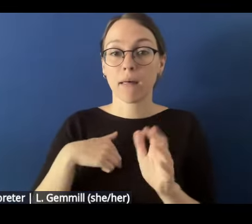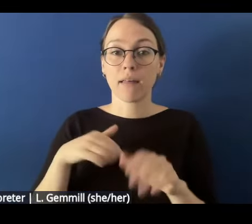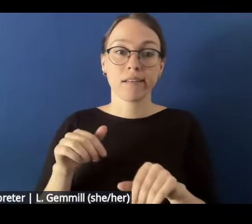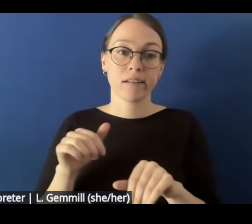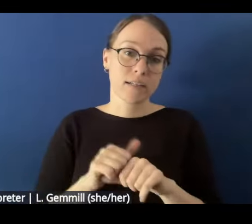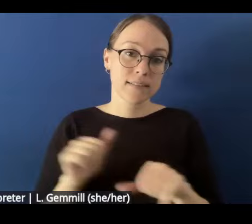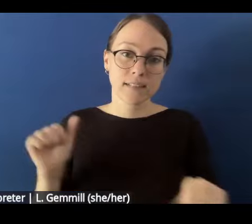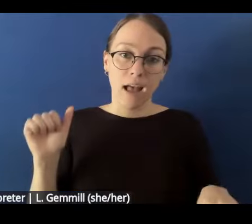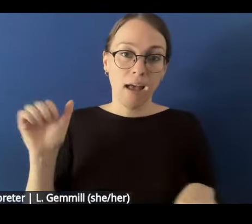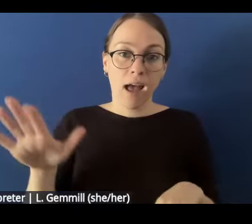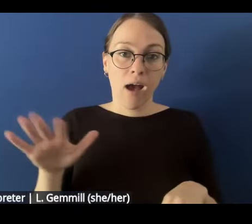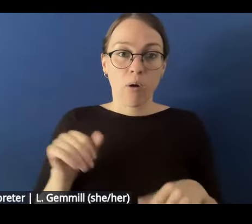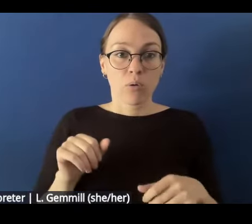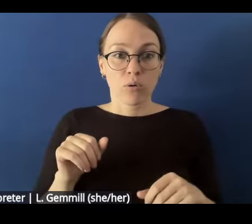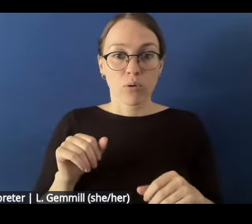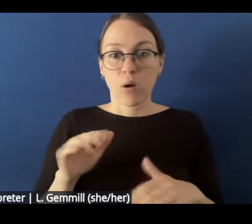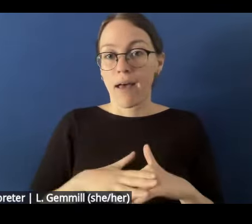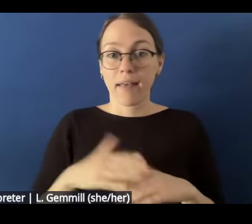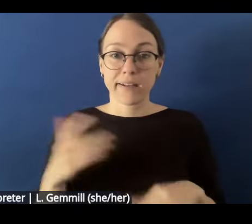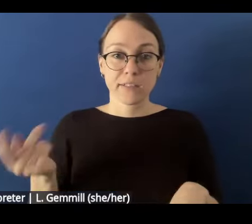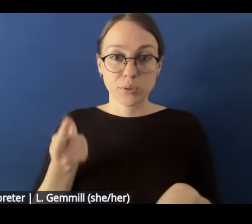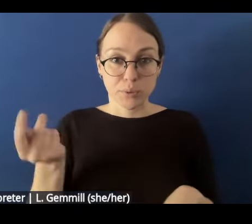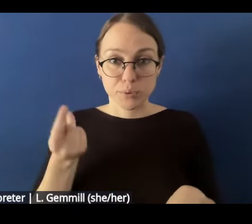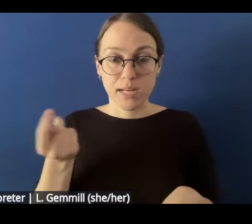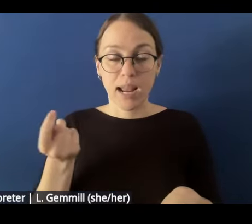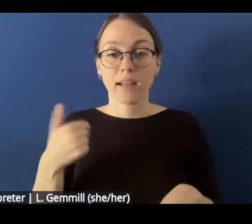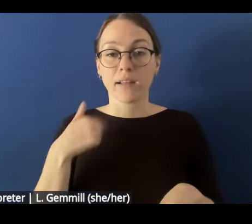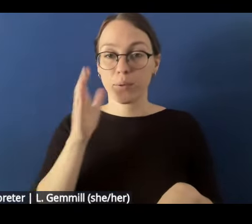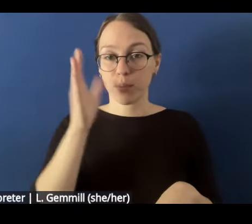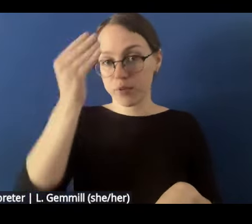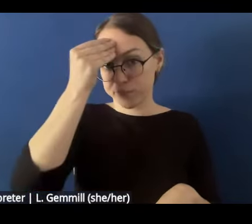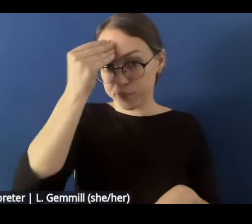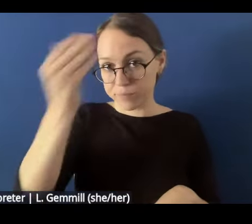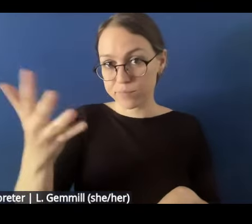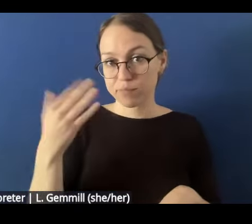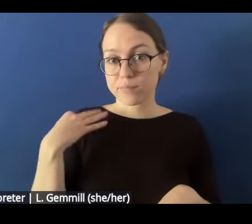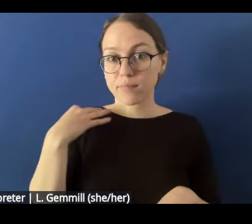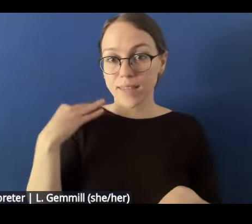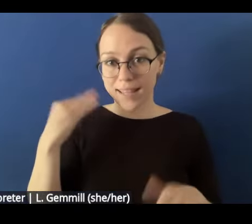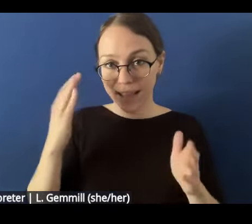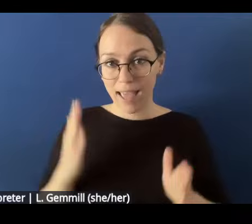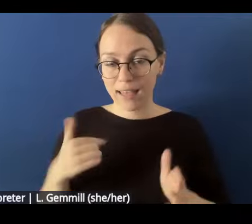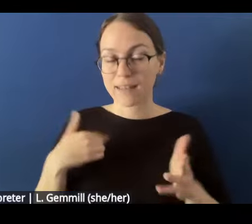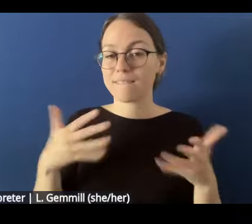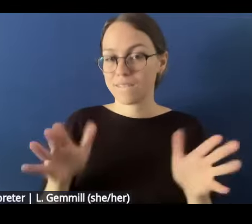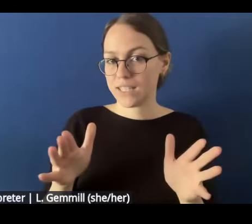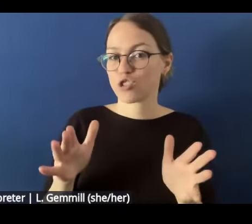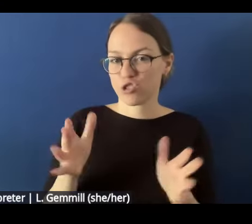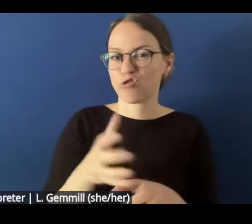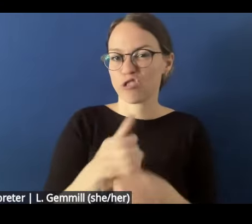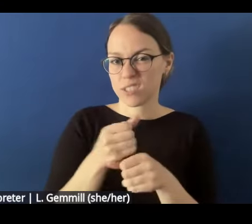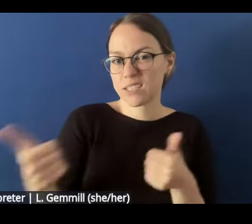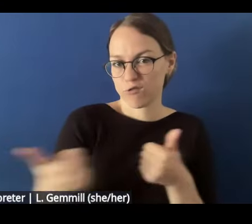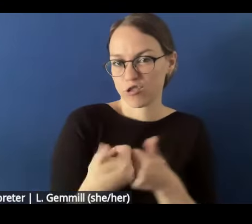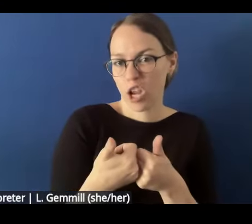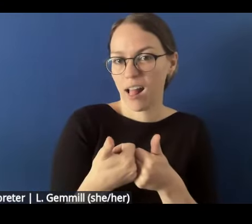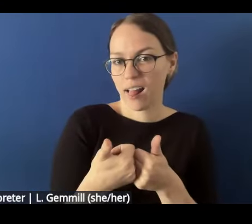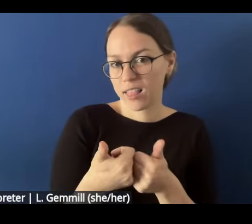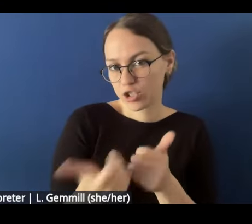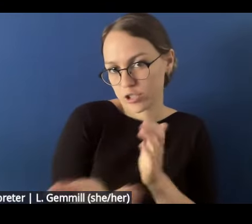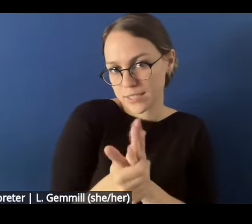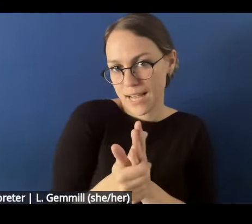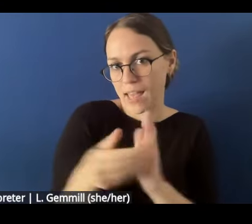a Tuesday. We are going to notice the candidate. We're going to say we've received the attached challenge. You have until X date